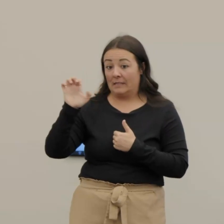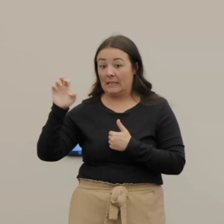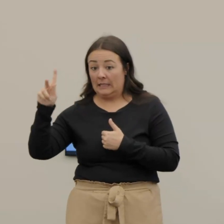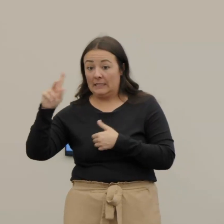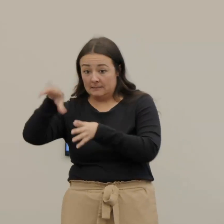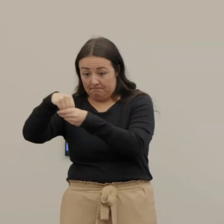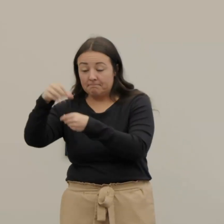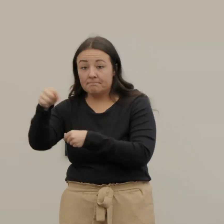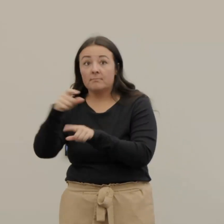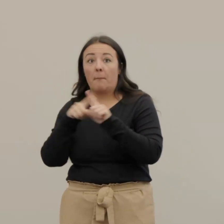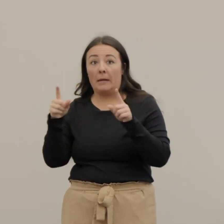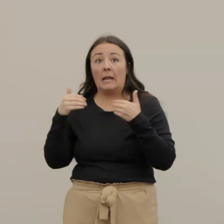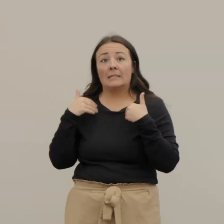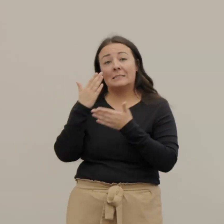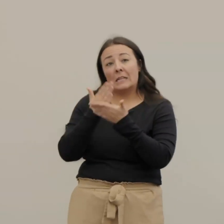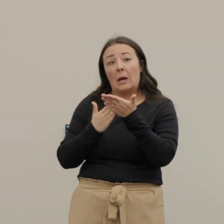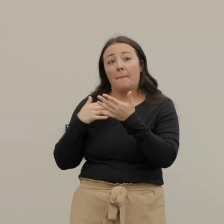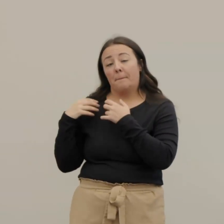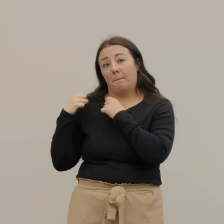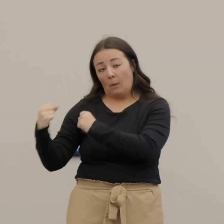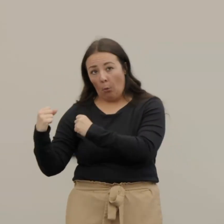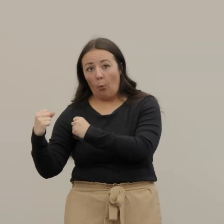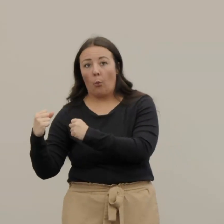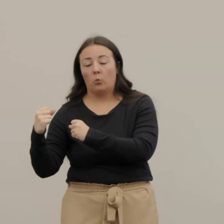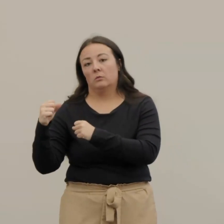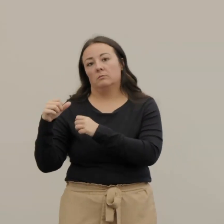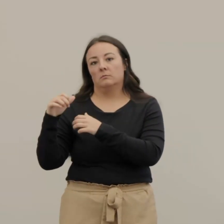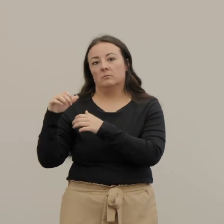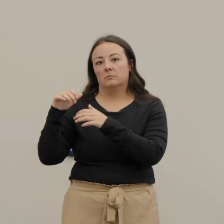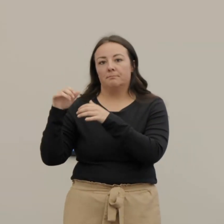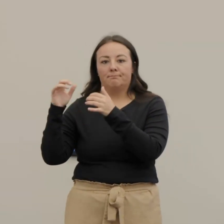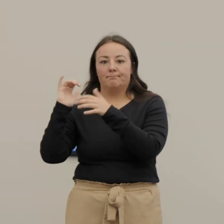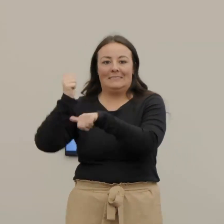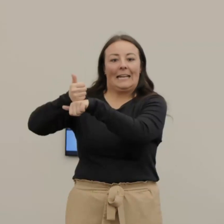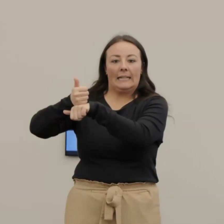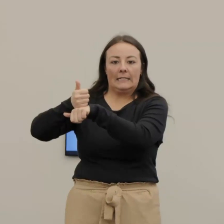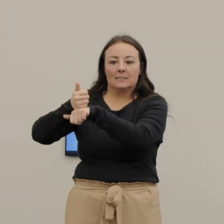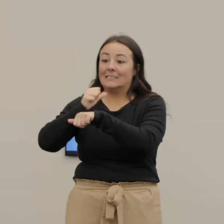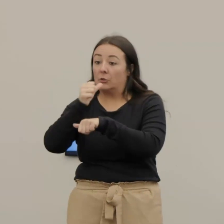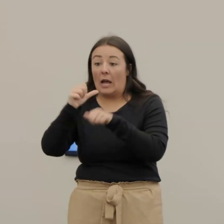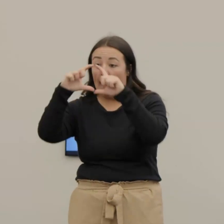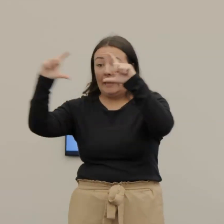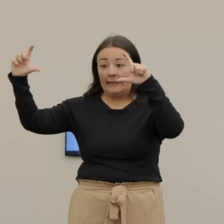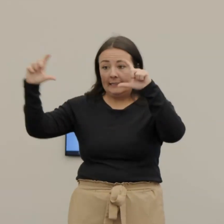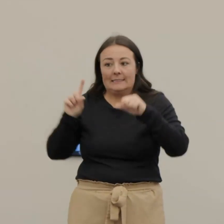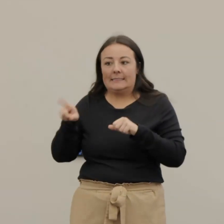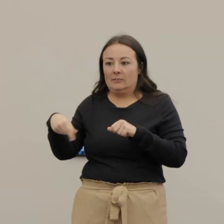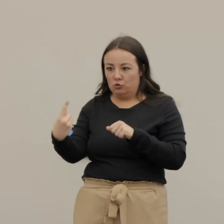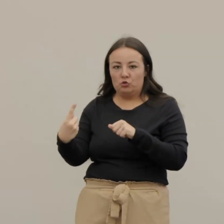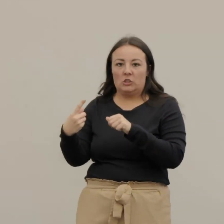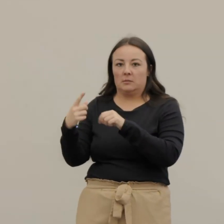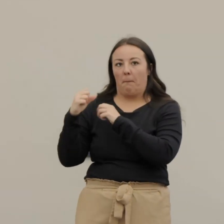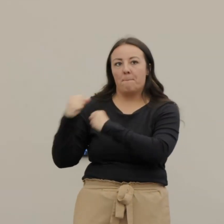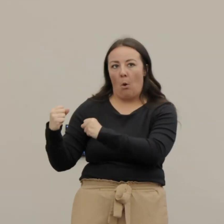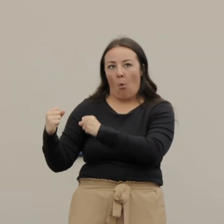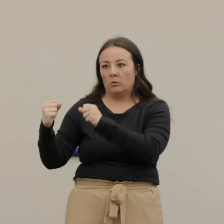bold headings, semantically, I looked at the HTML, they are not headings, they're just bold text, so 0 headings.